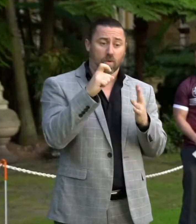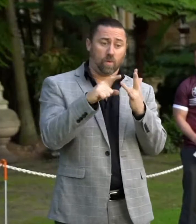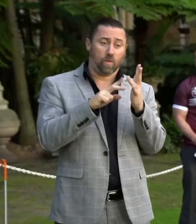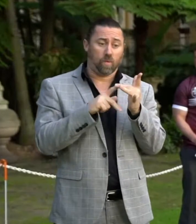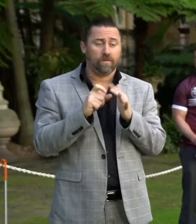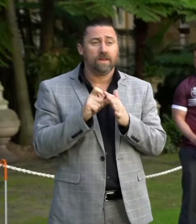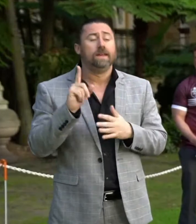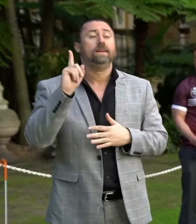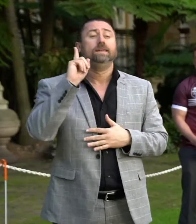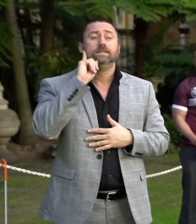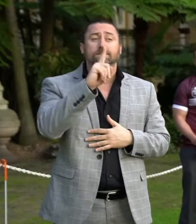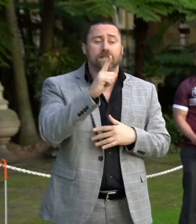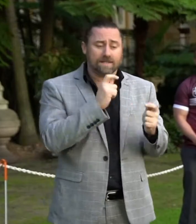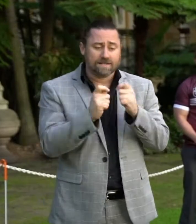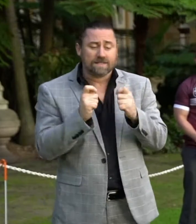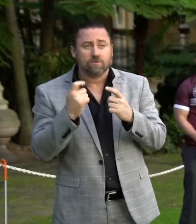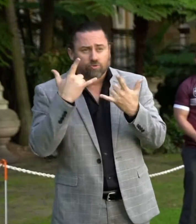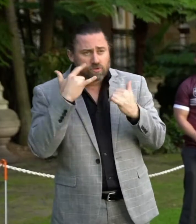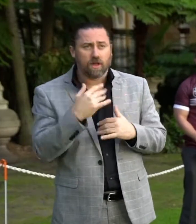Past 24 hours we've had